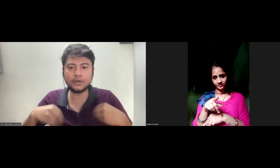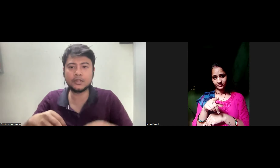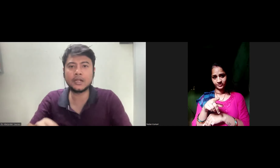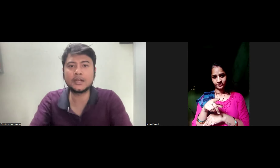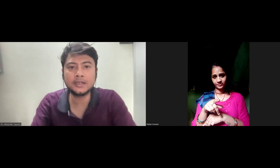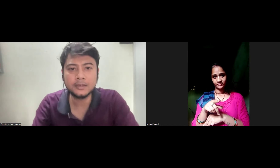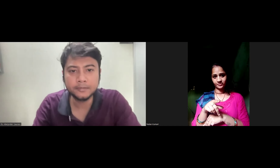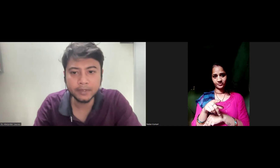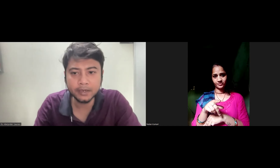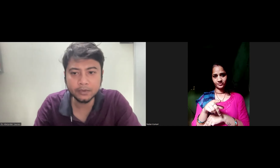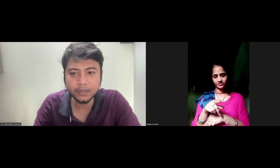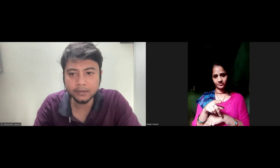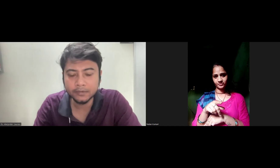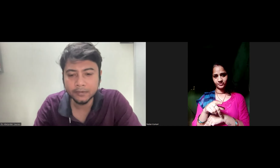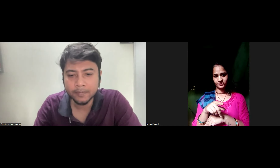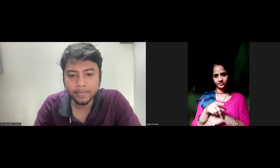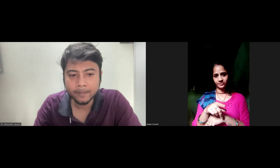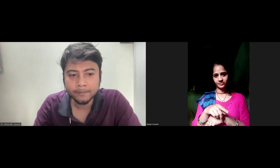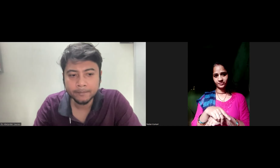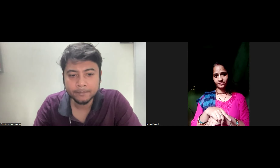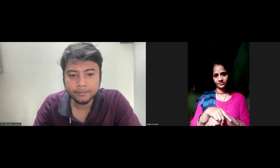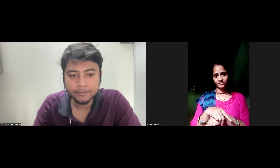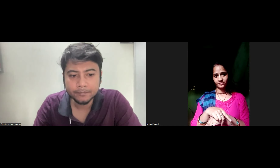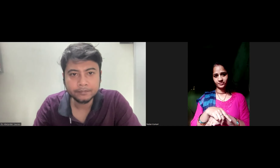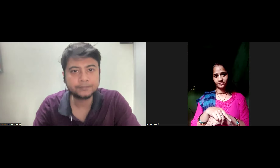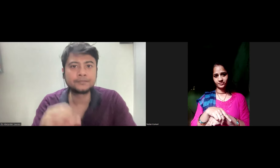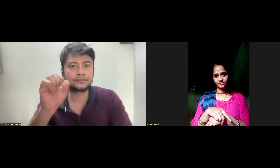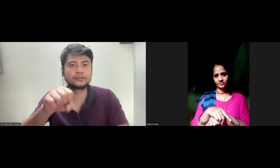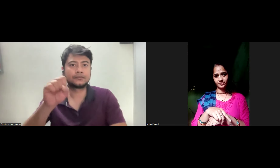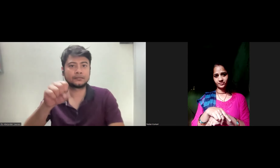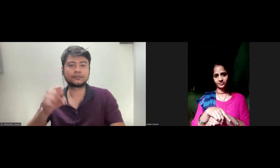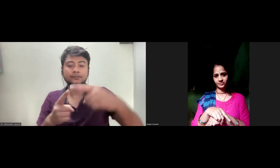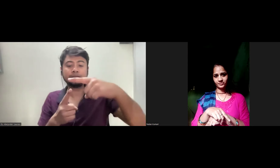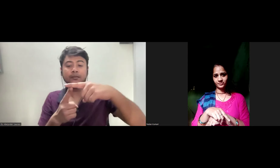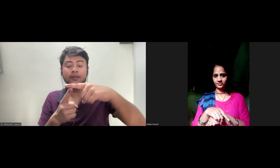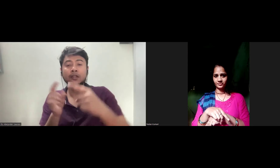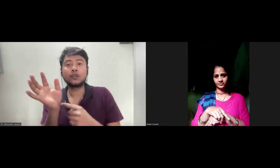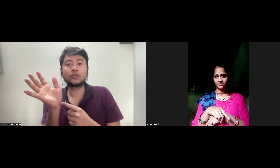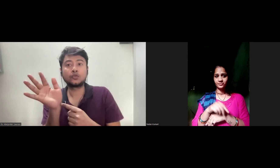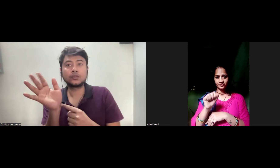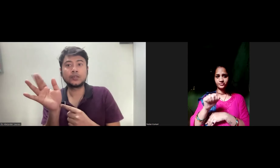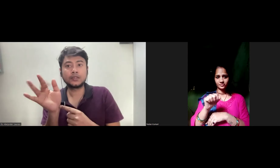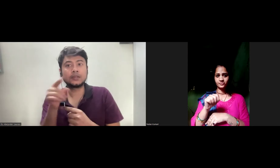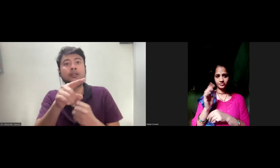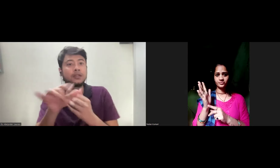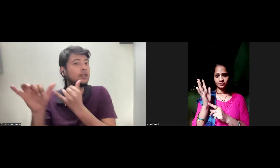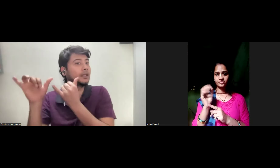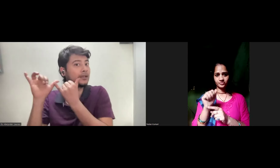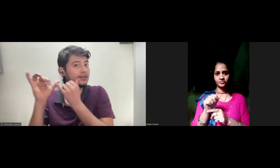head, put it on the garland. Can I do that? On yes, on Tulsi you can put flowers. You can make put a garland on